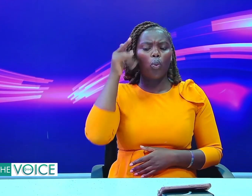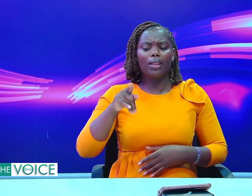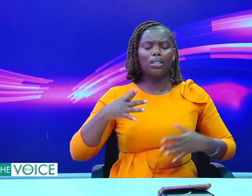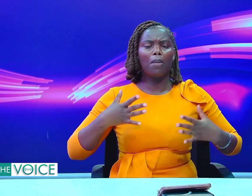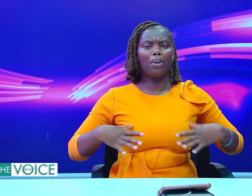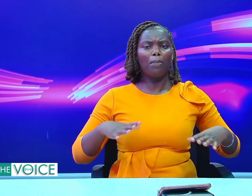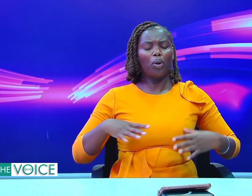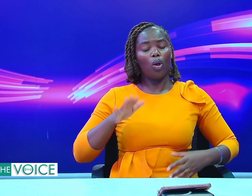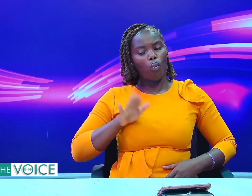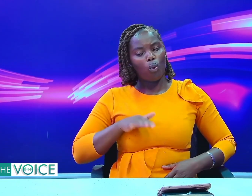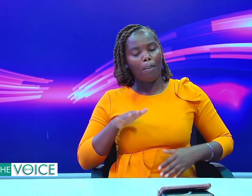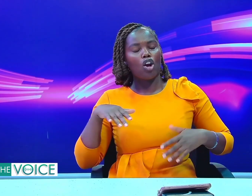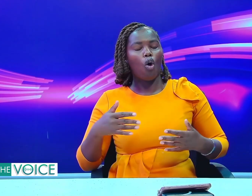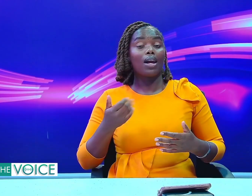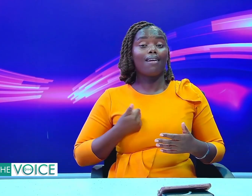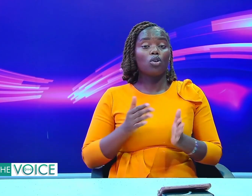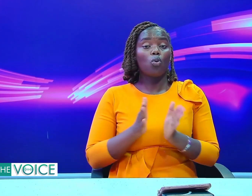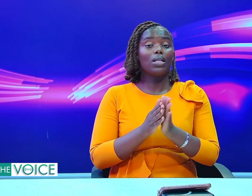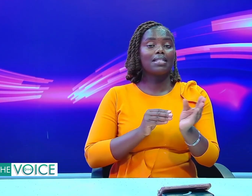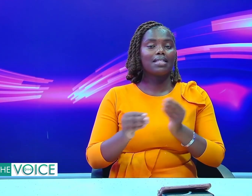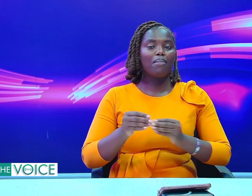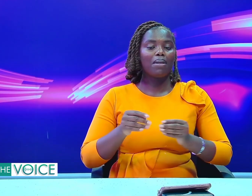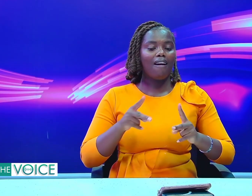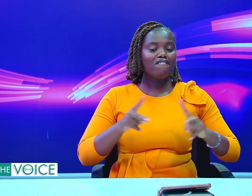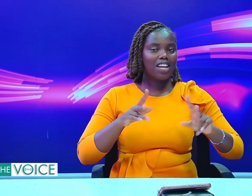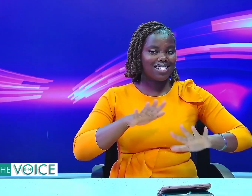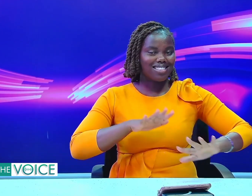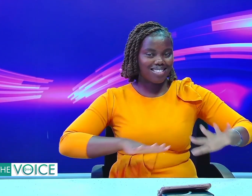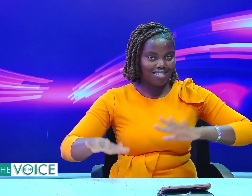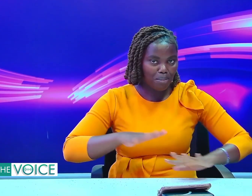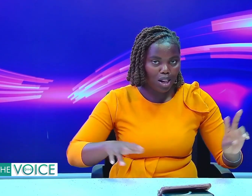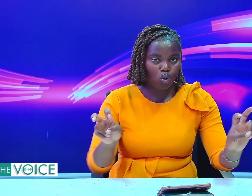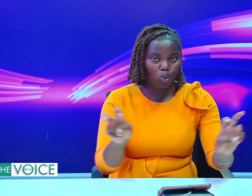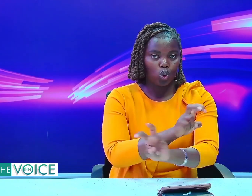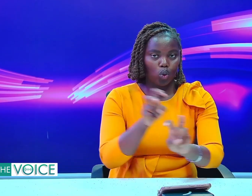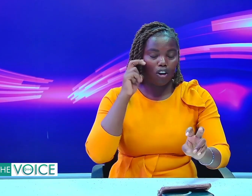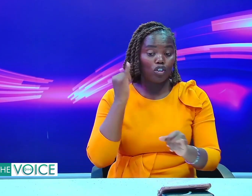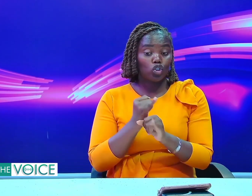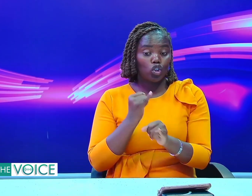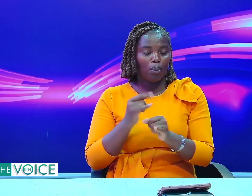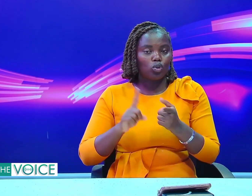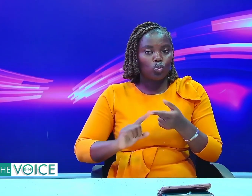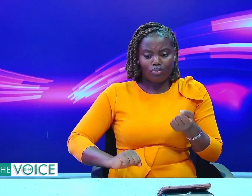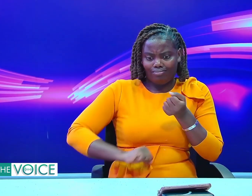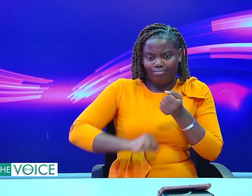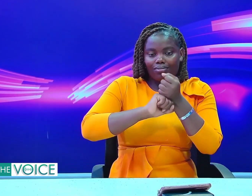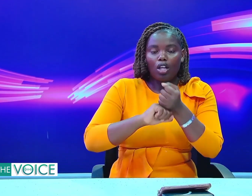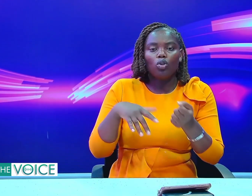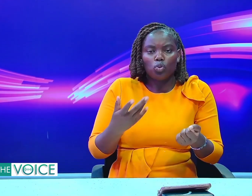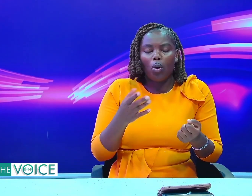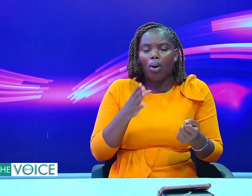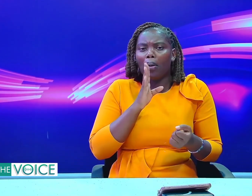fair, because they think that people or women and girls with disability are very, vulnerable.